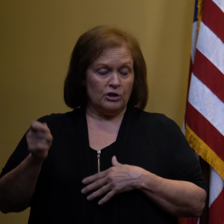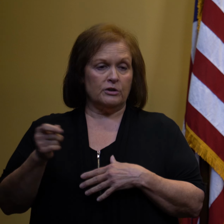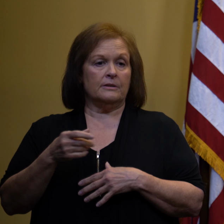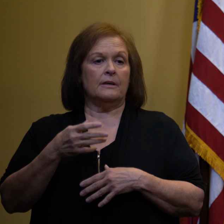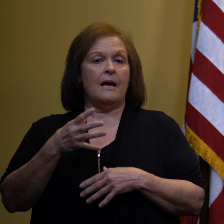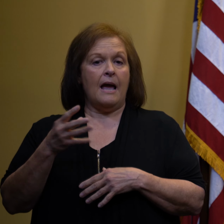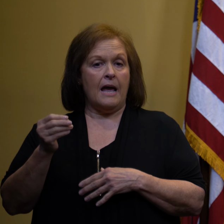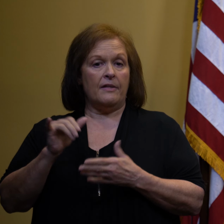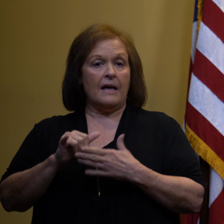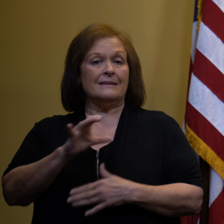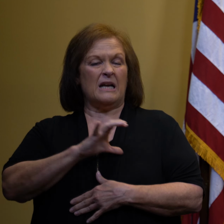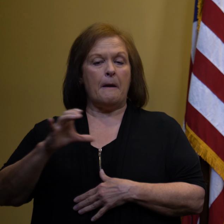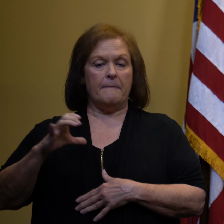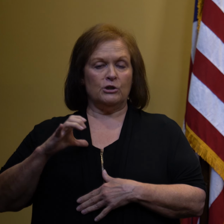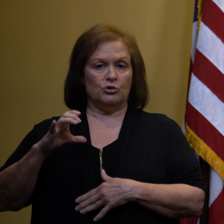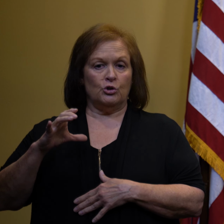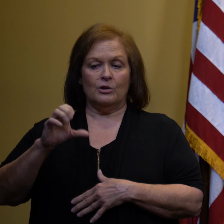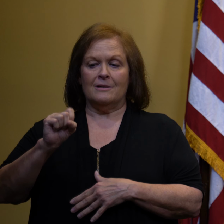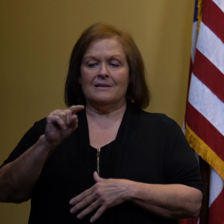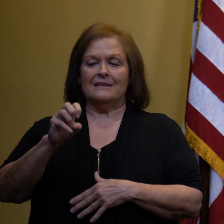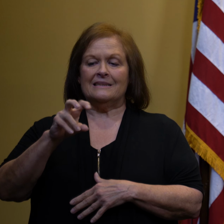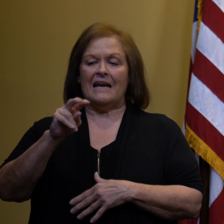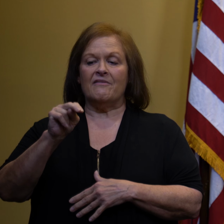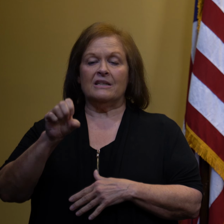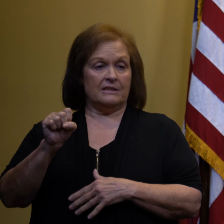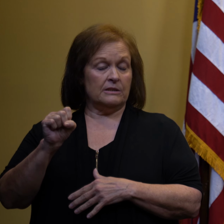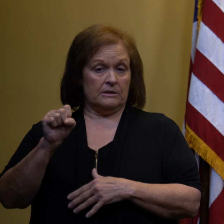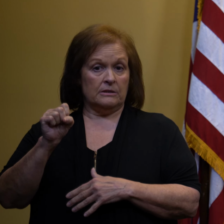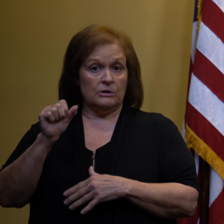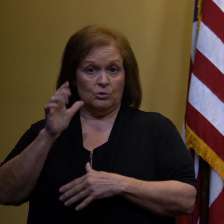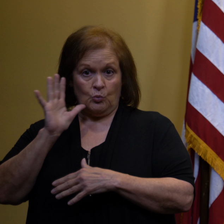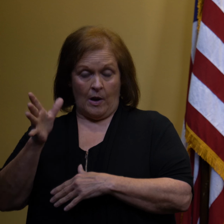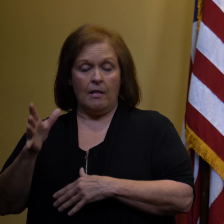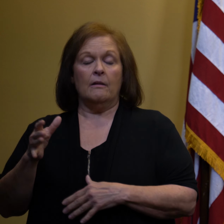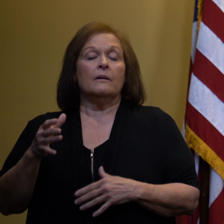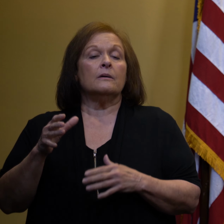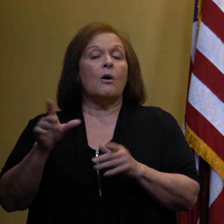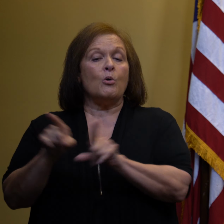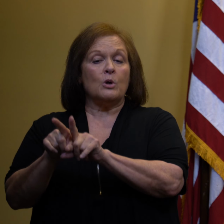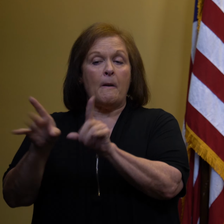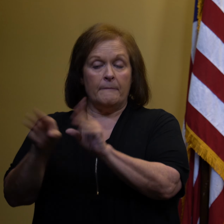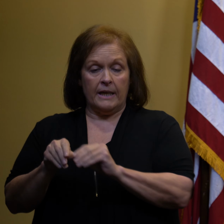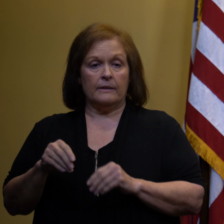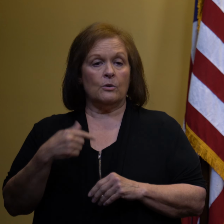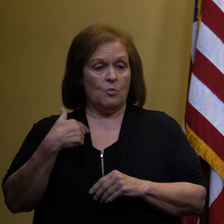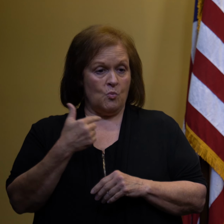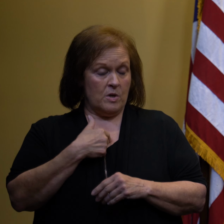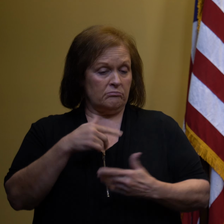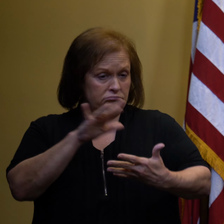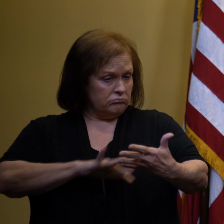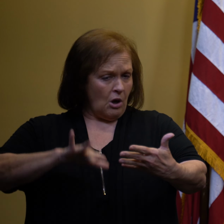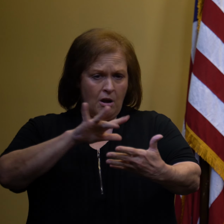our commissioner, meaning Commissioner Stevens. Again, addressing this holistically and as